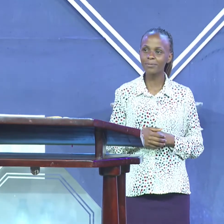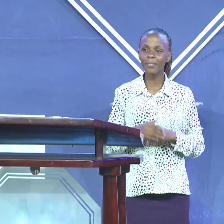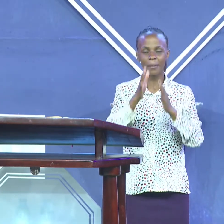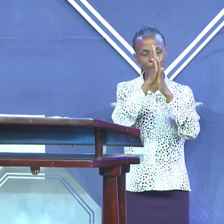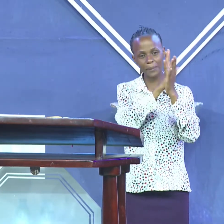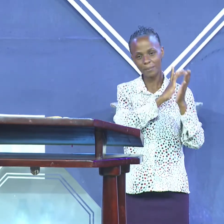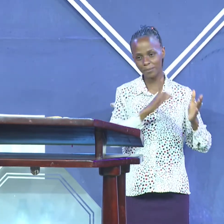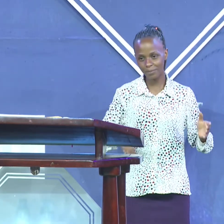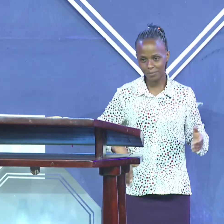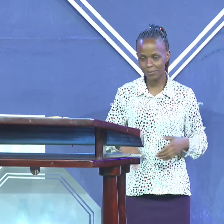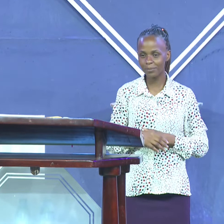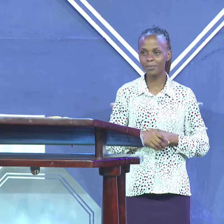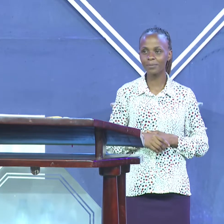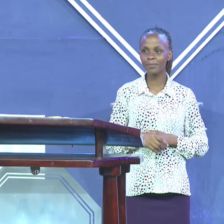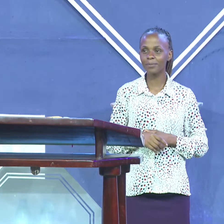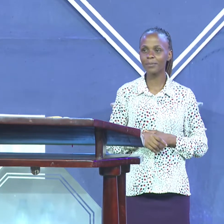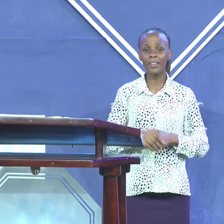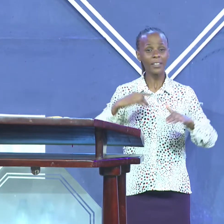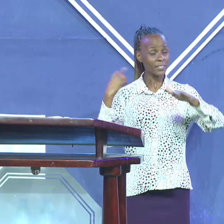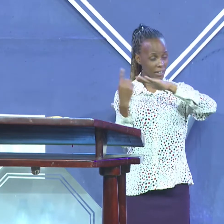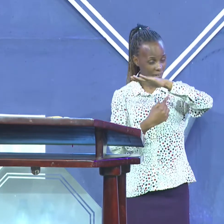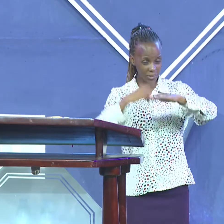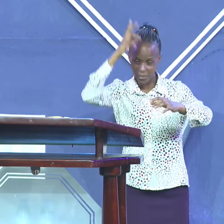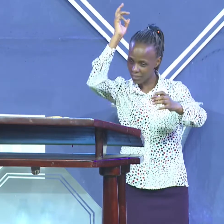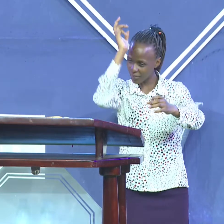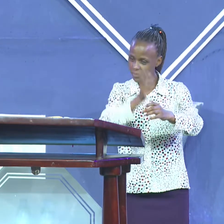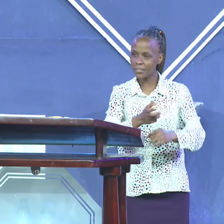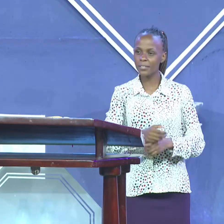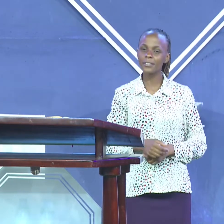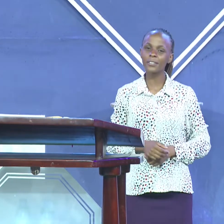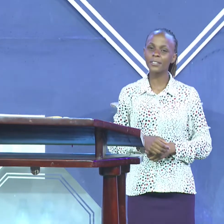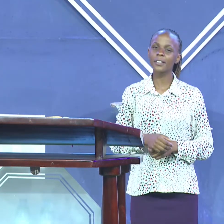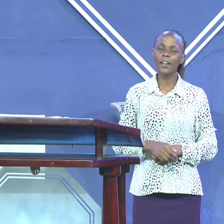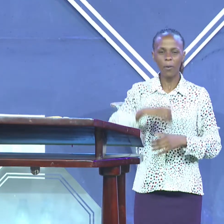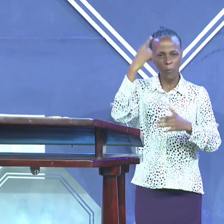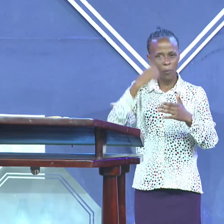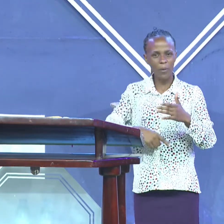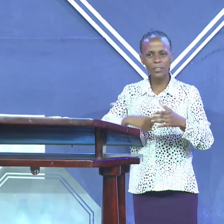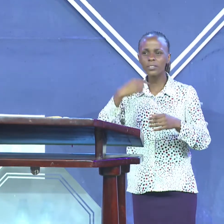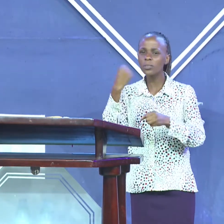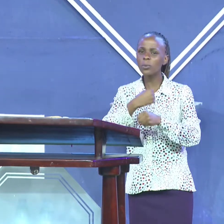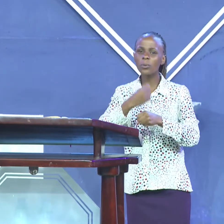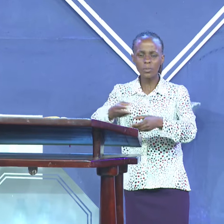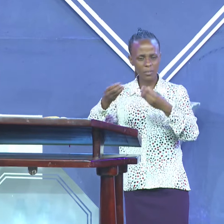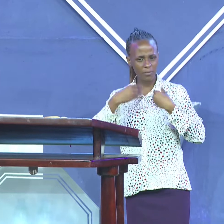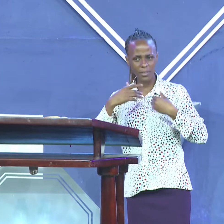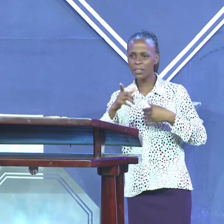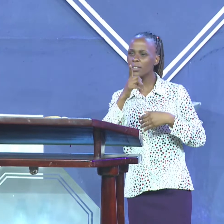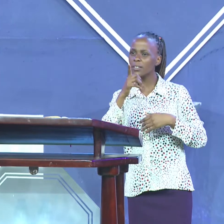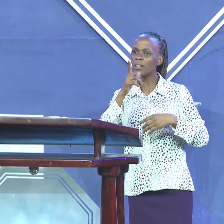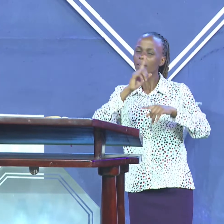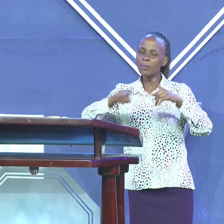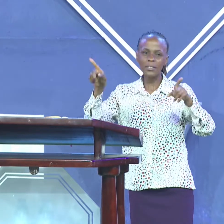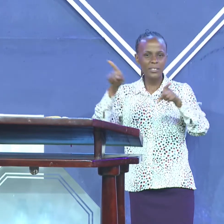me. Praise the Lord. The situation was very hard. Where I used to work, they would give me lunch.